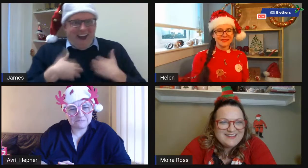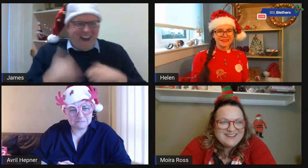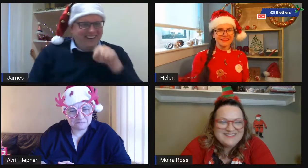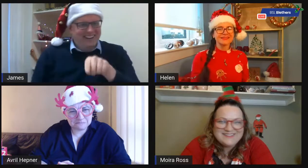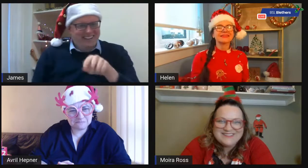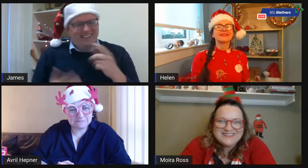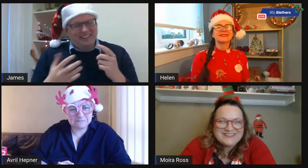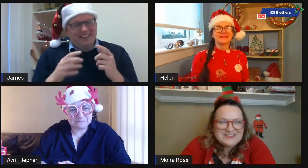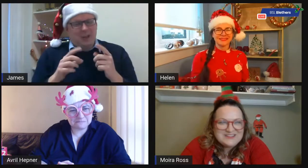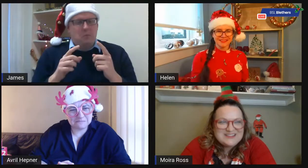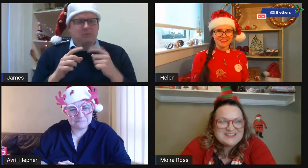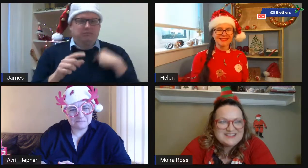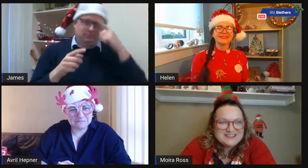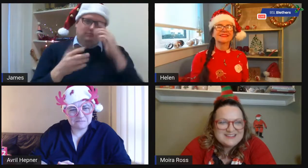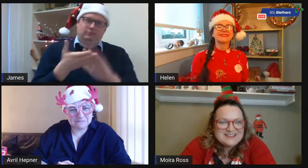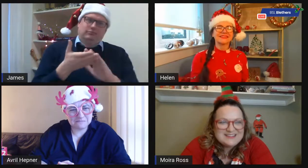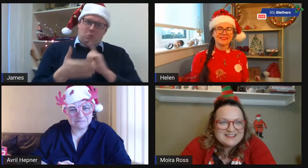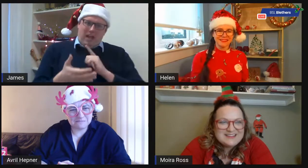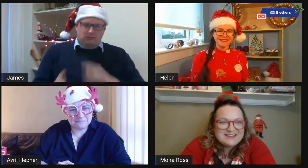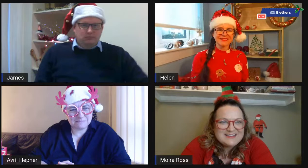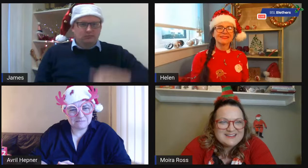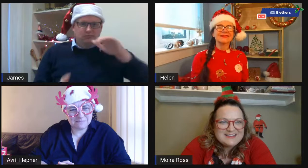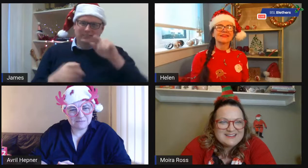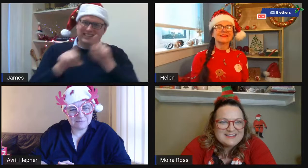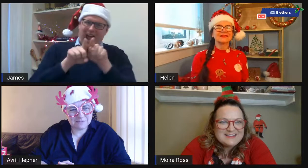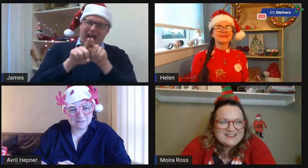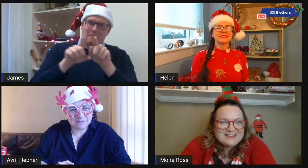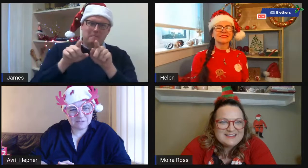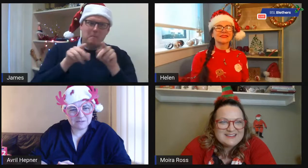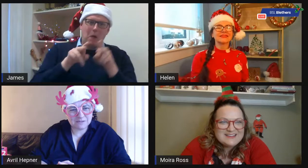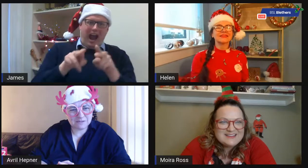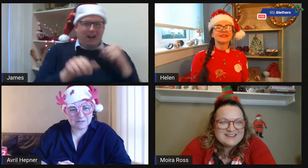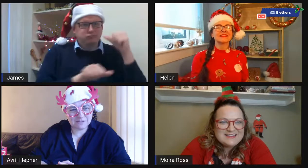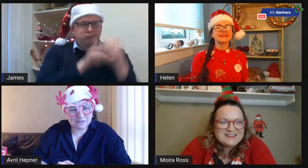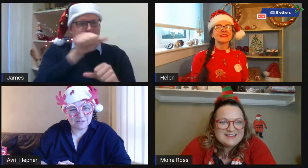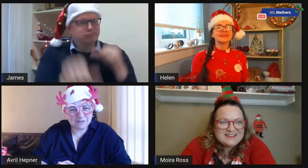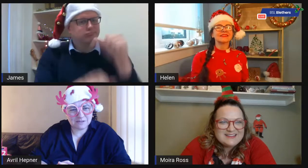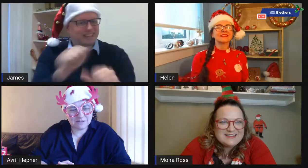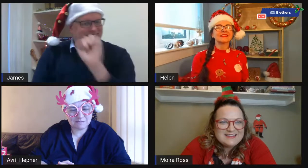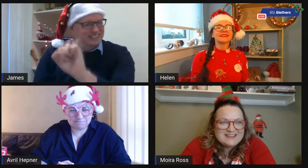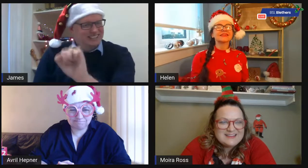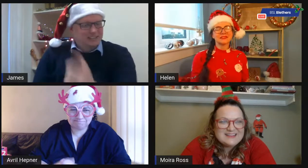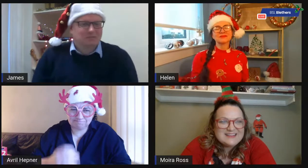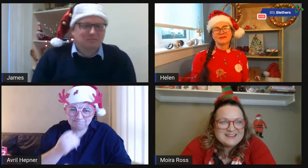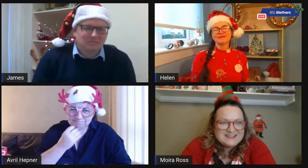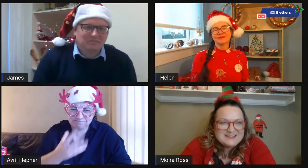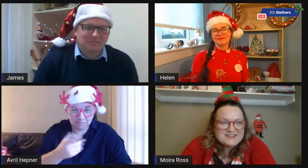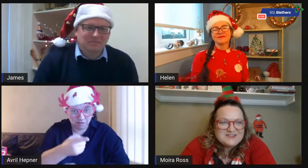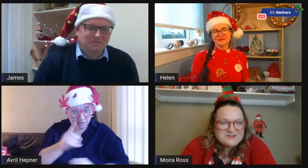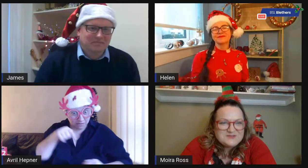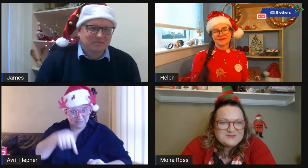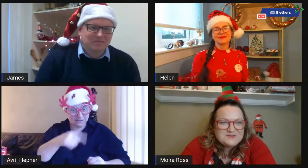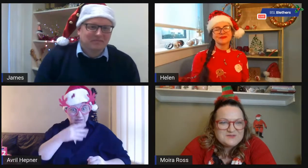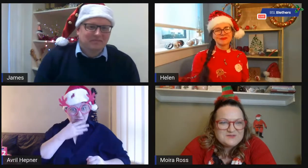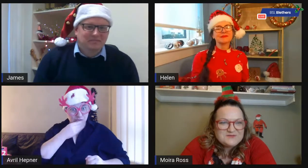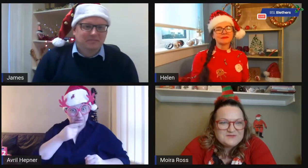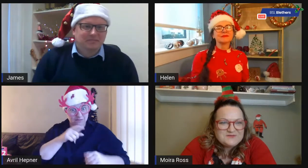in it, and I would have a ball pulling that stocking to bits. And that's something that I've just always